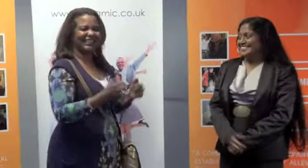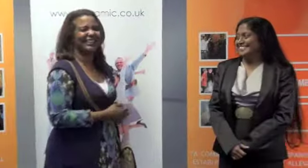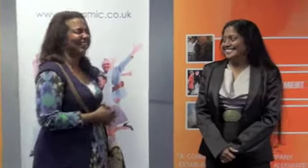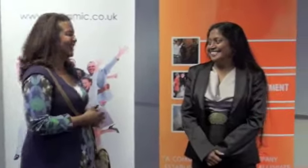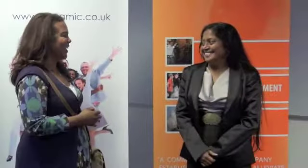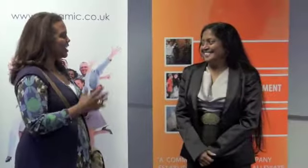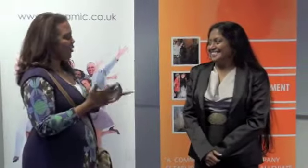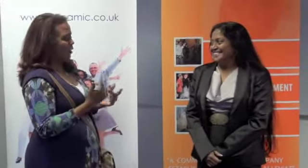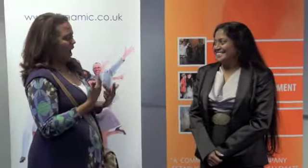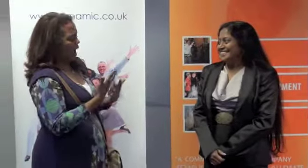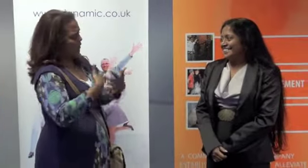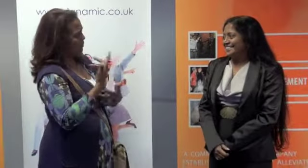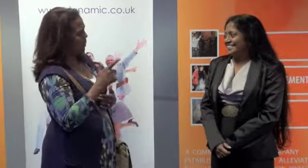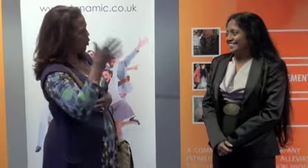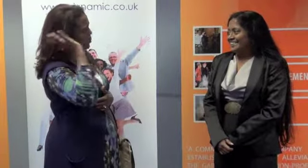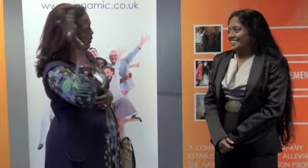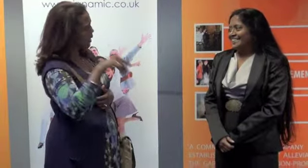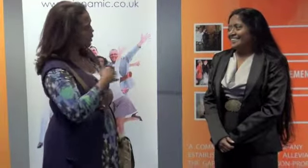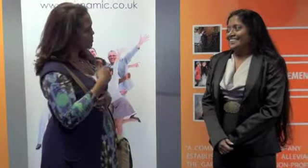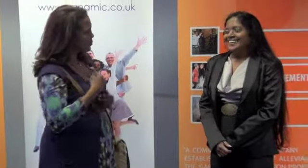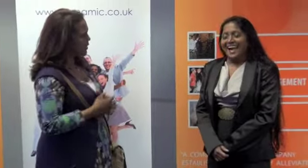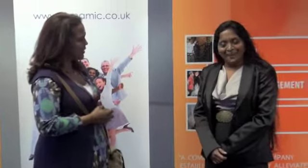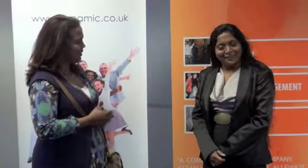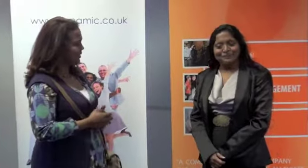So, how do you feel about your presentation today?